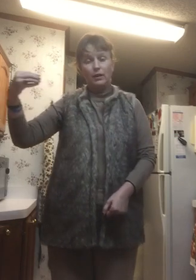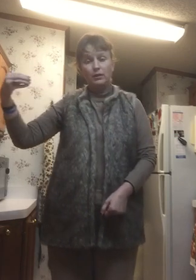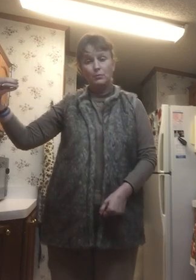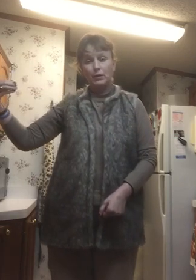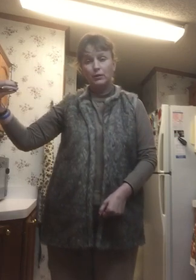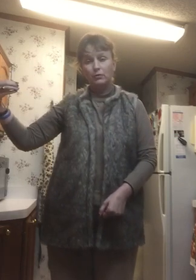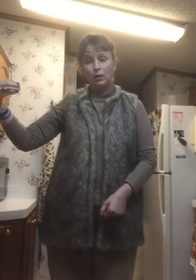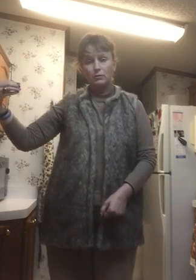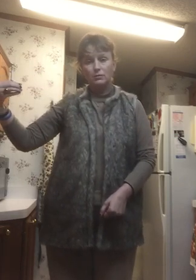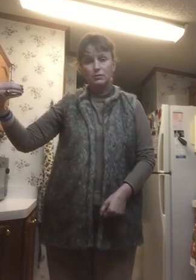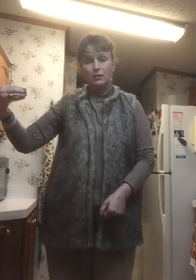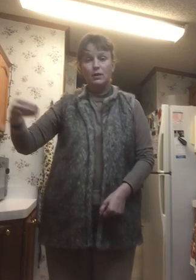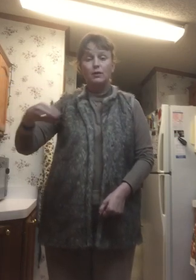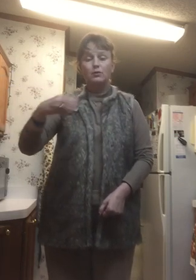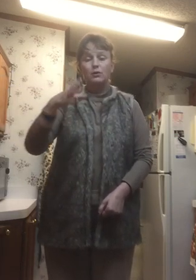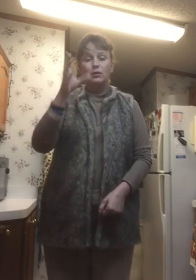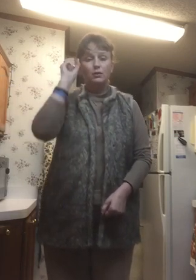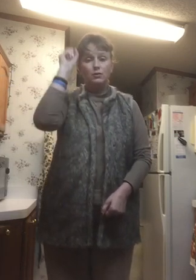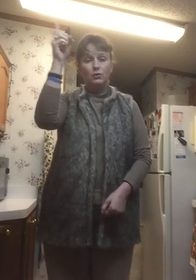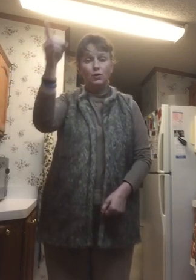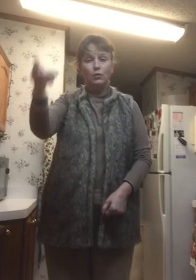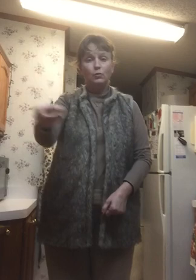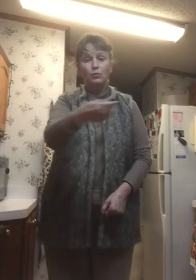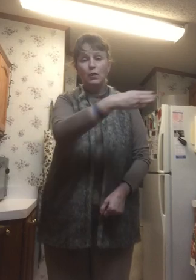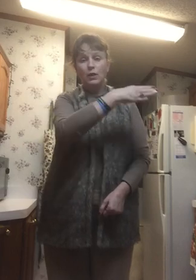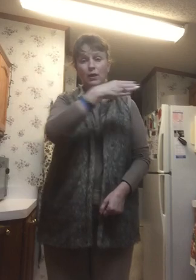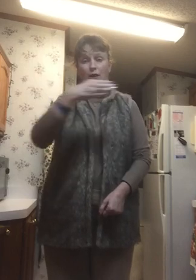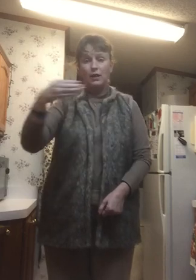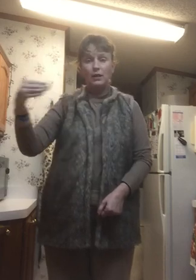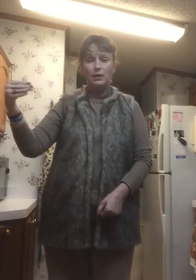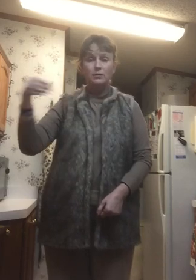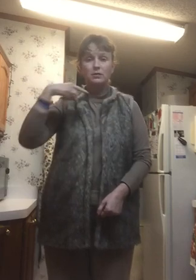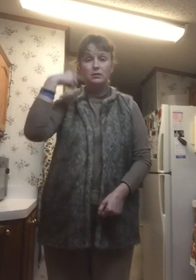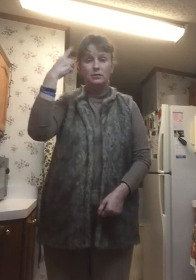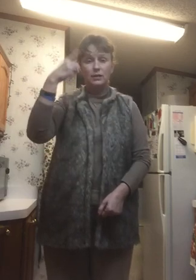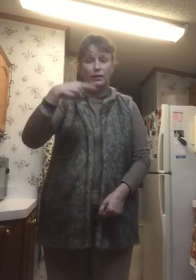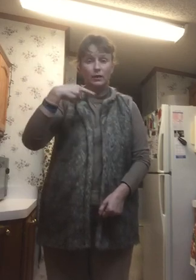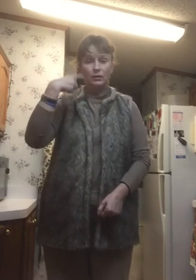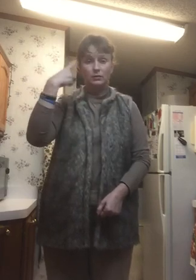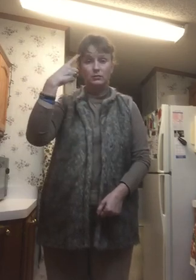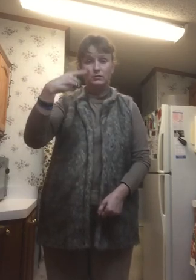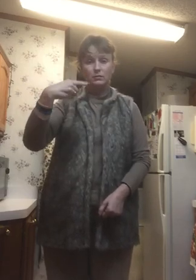and you bring it across. Go and tell